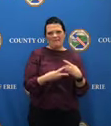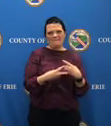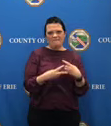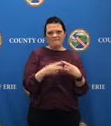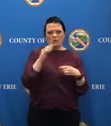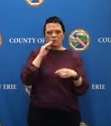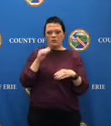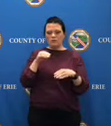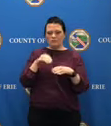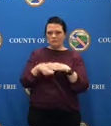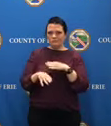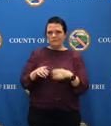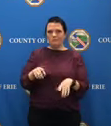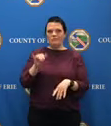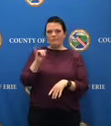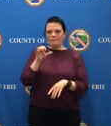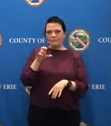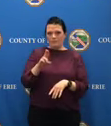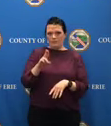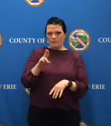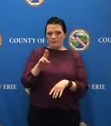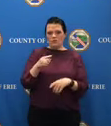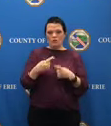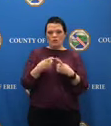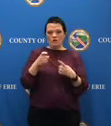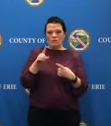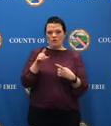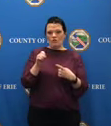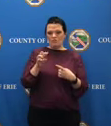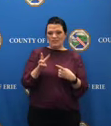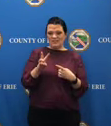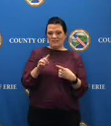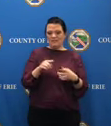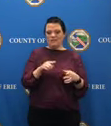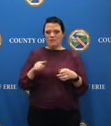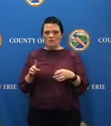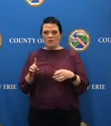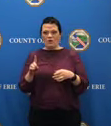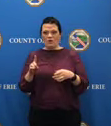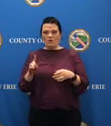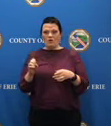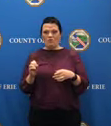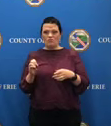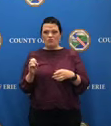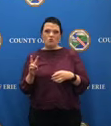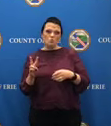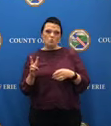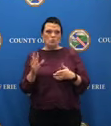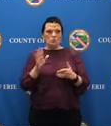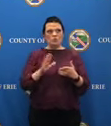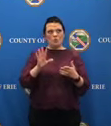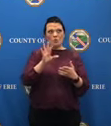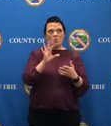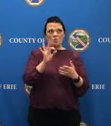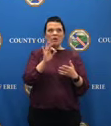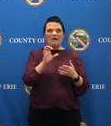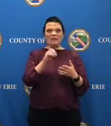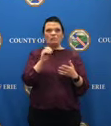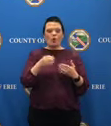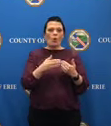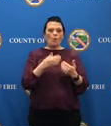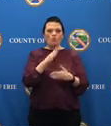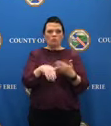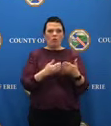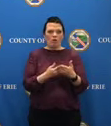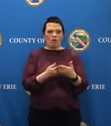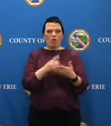the intensive care unit. And those, 102, which is about 90%, so almost all of them, were receiving